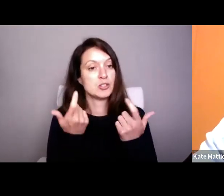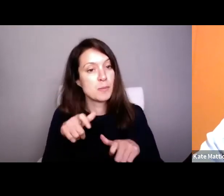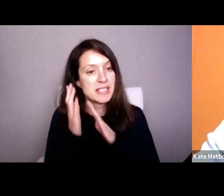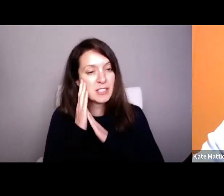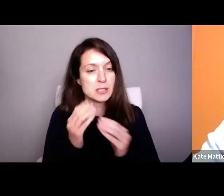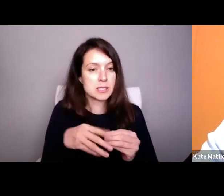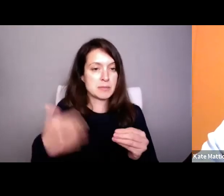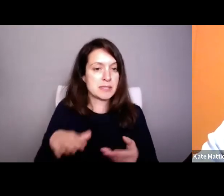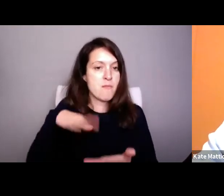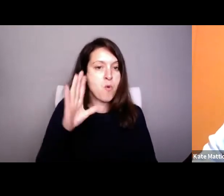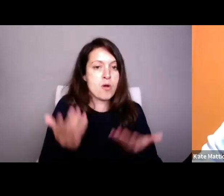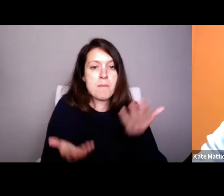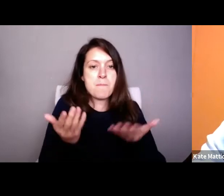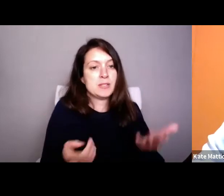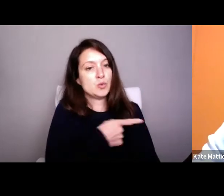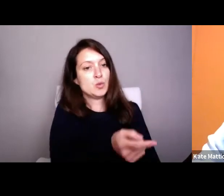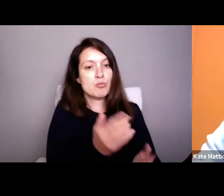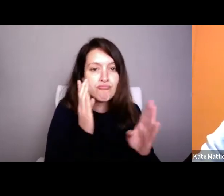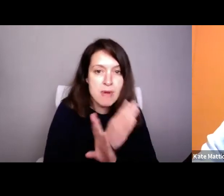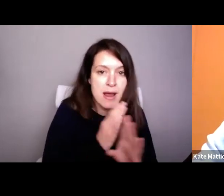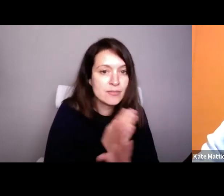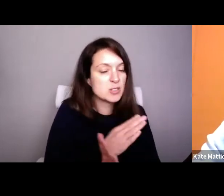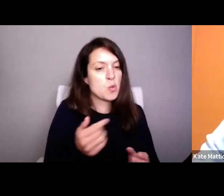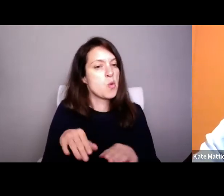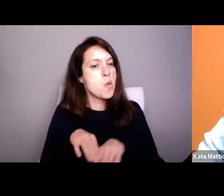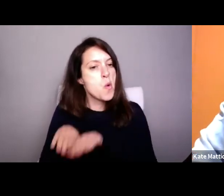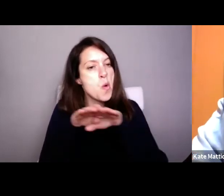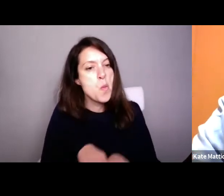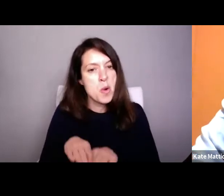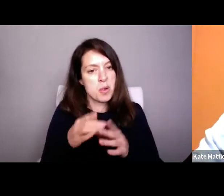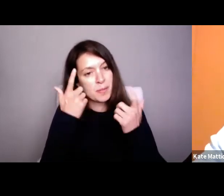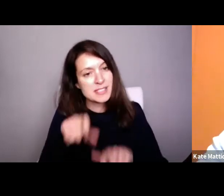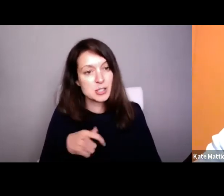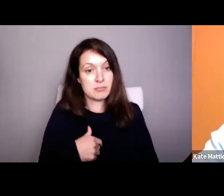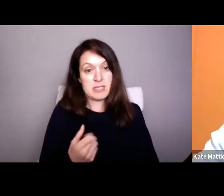accommodation. I spend about 65% of my PhD stipend on rent."